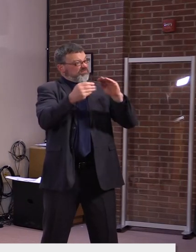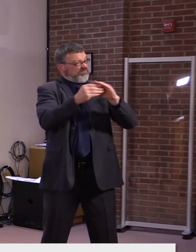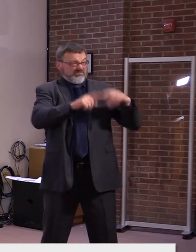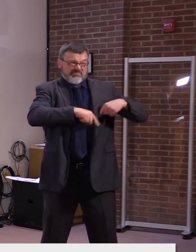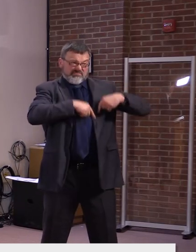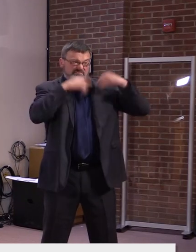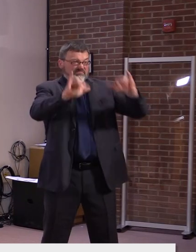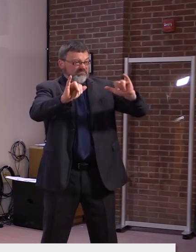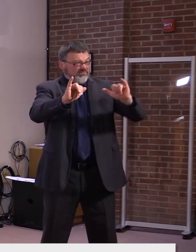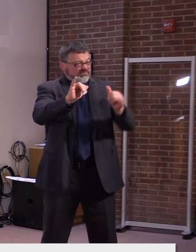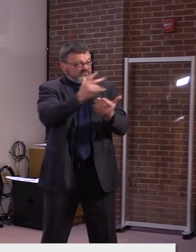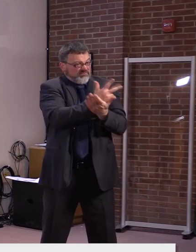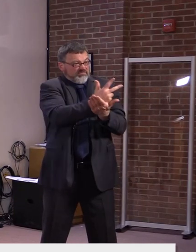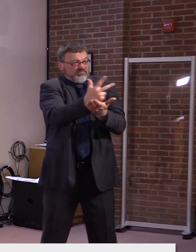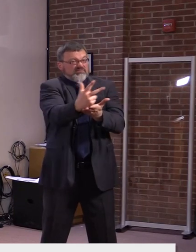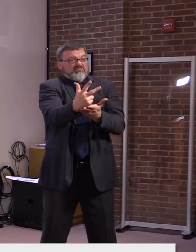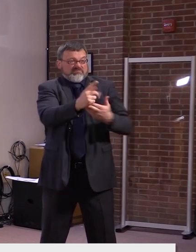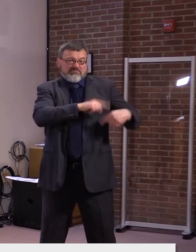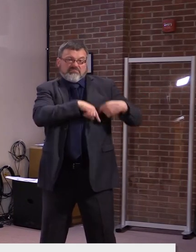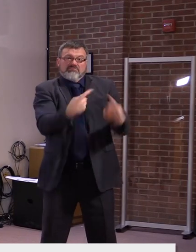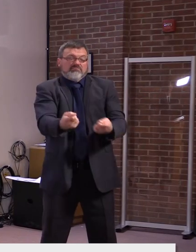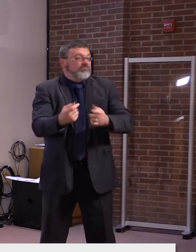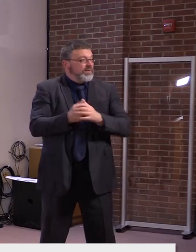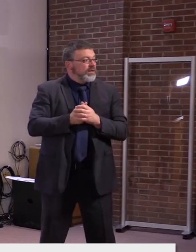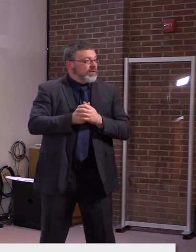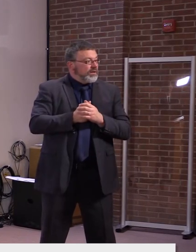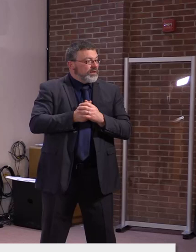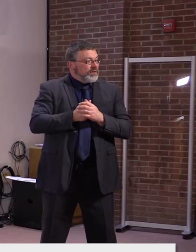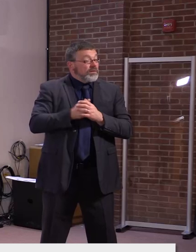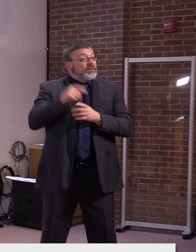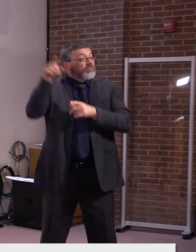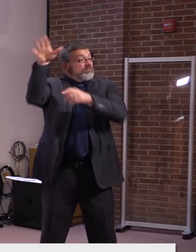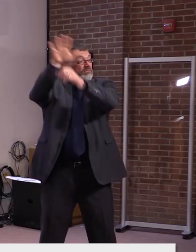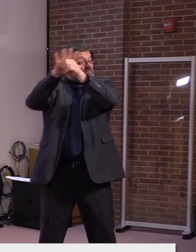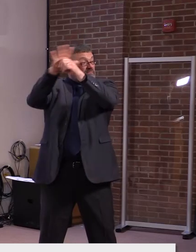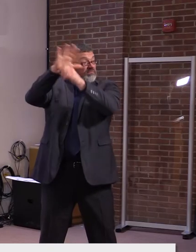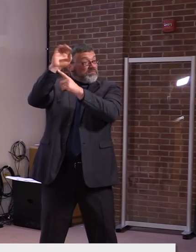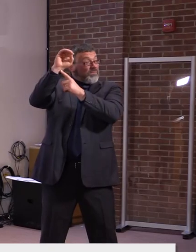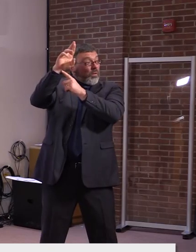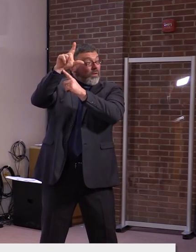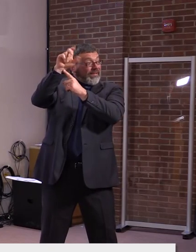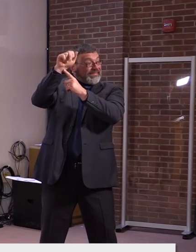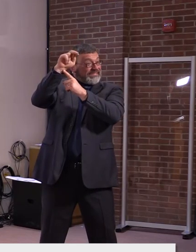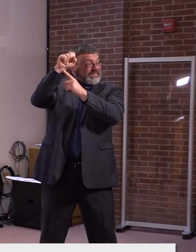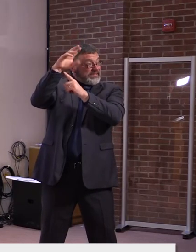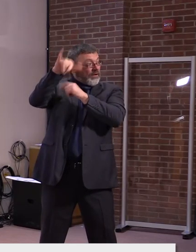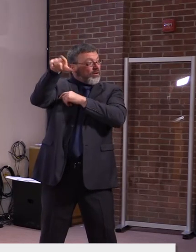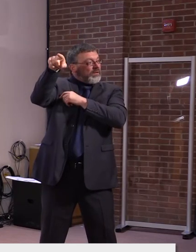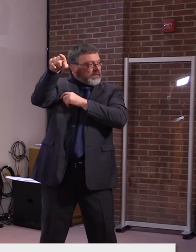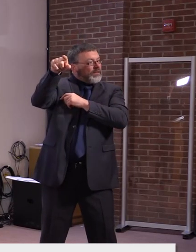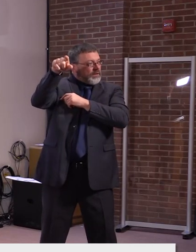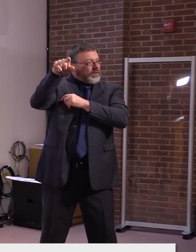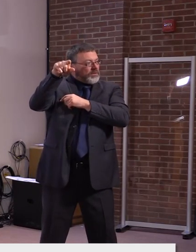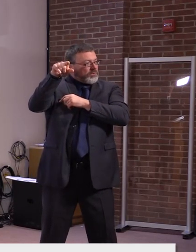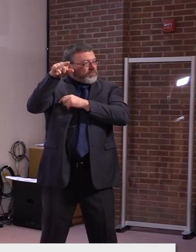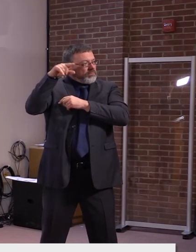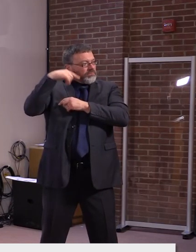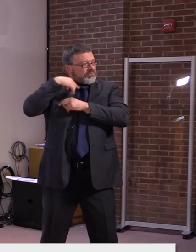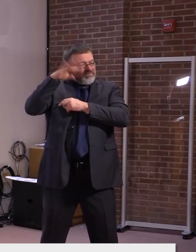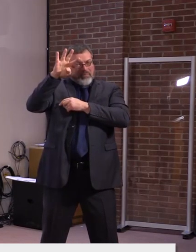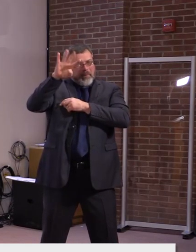Orleans County, that rate is greater. The statewide number was 3.8 times greater. In Orleans County, it currently stands